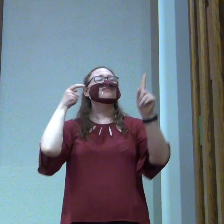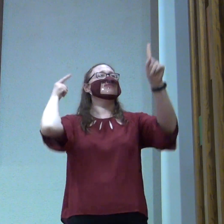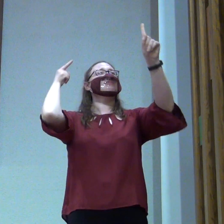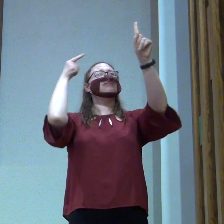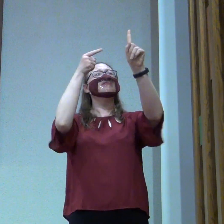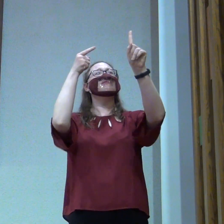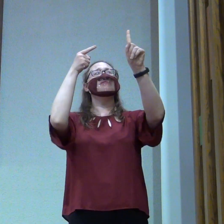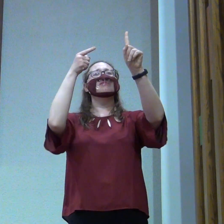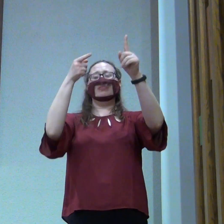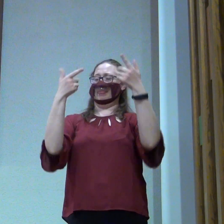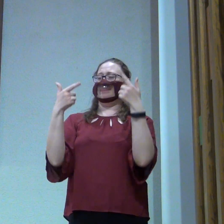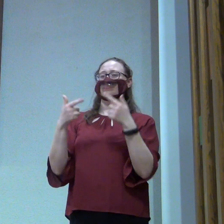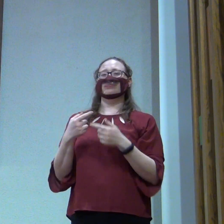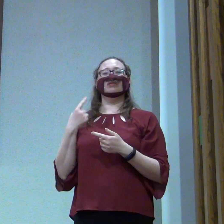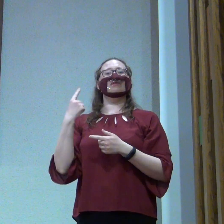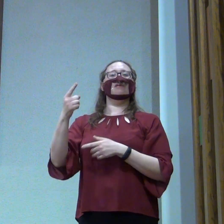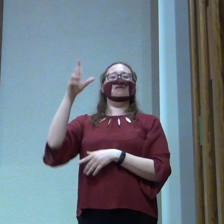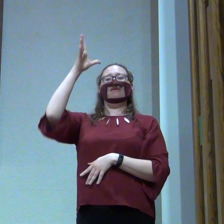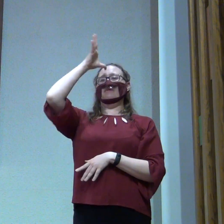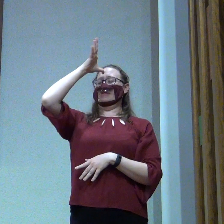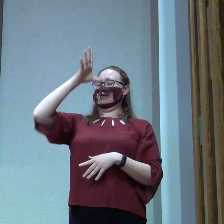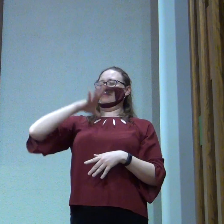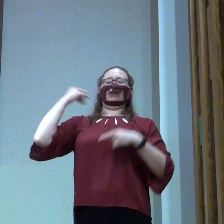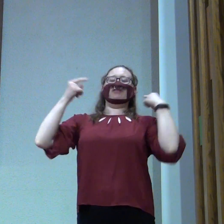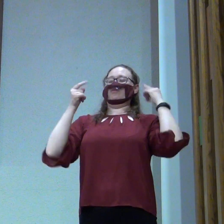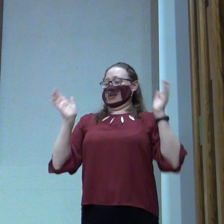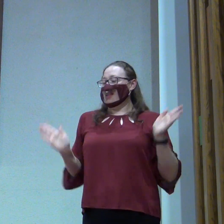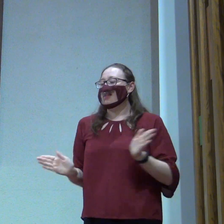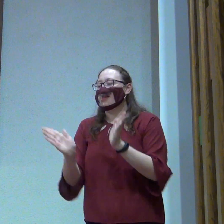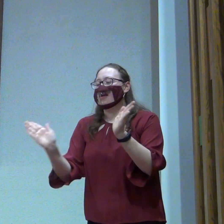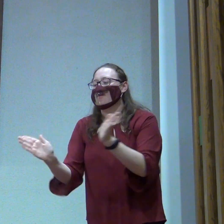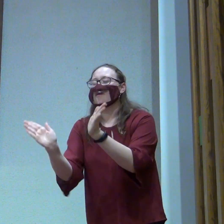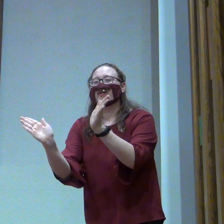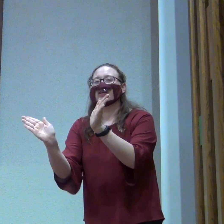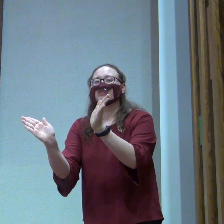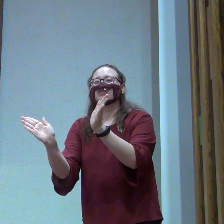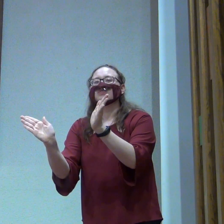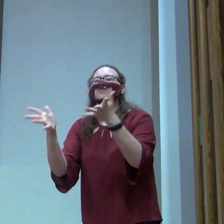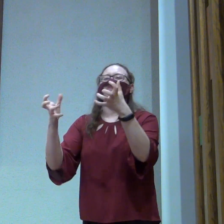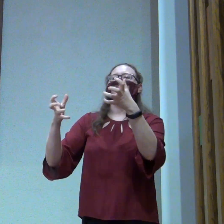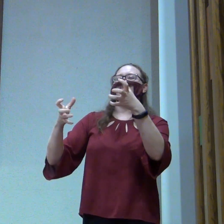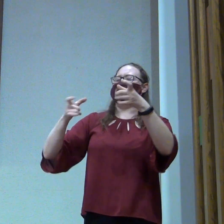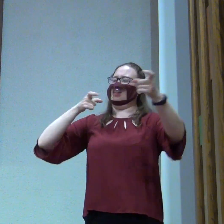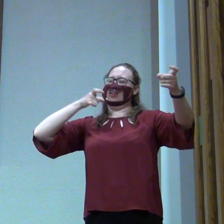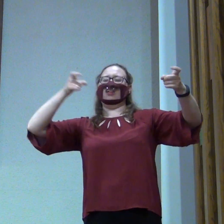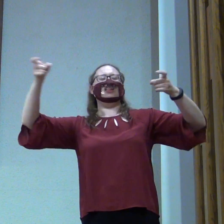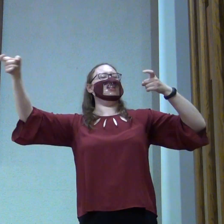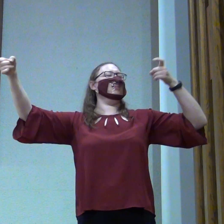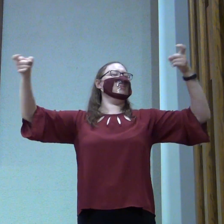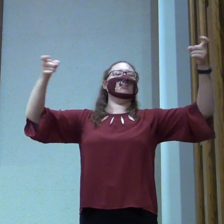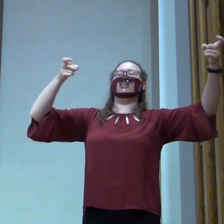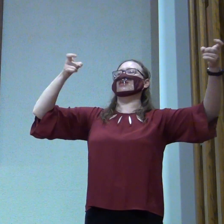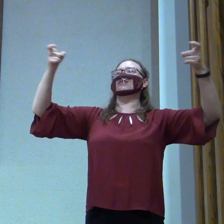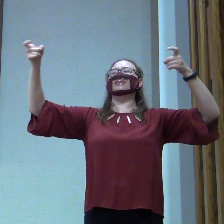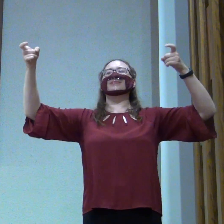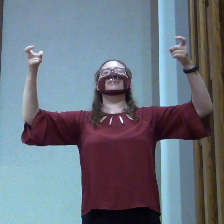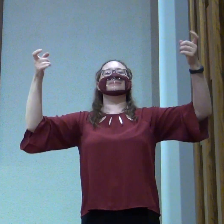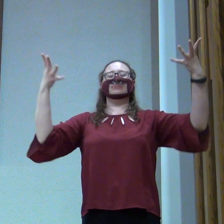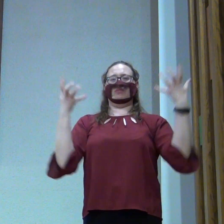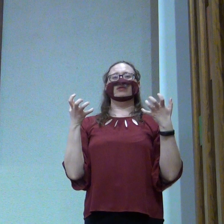set on that purpose by a single madman who wanted to rule everything.